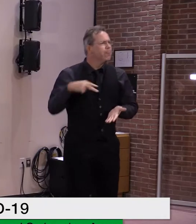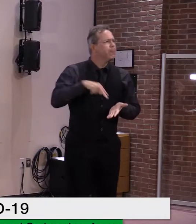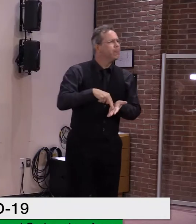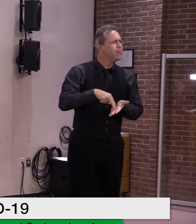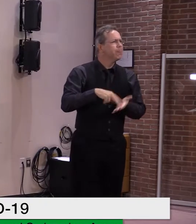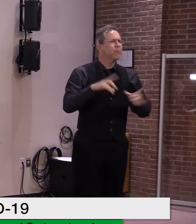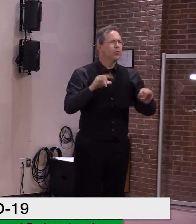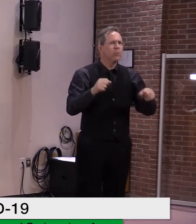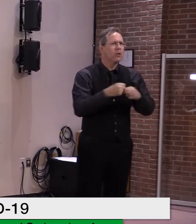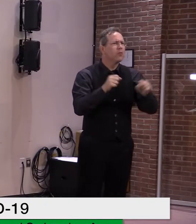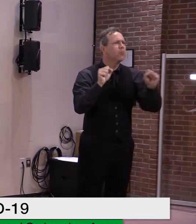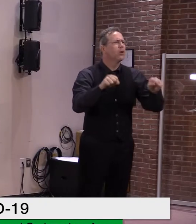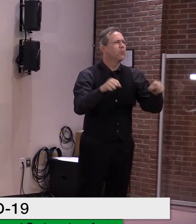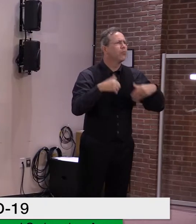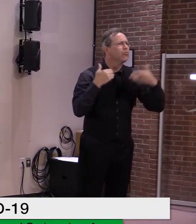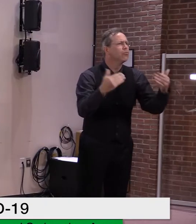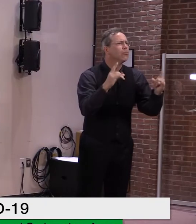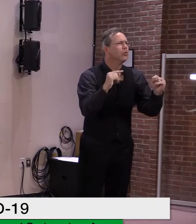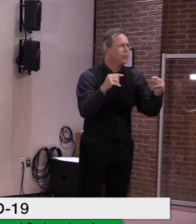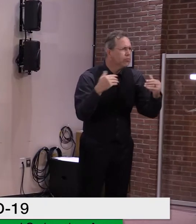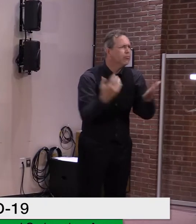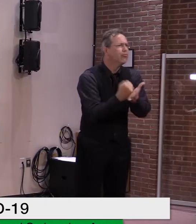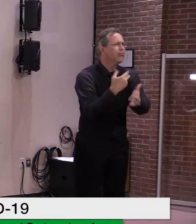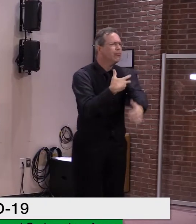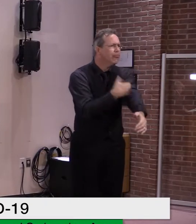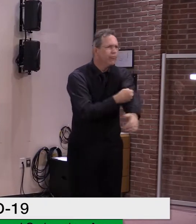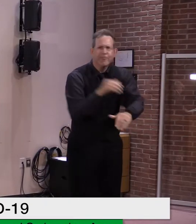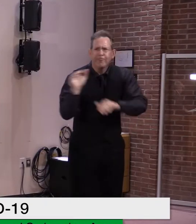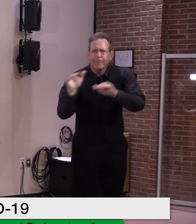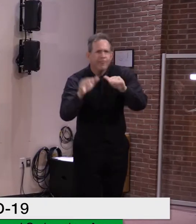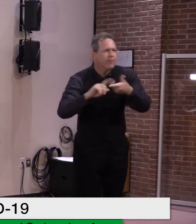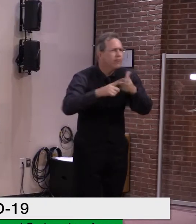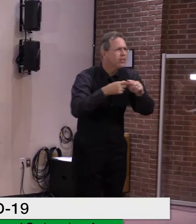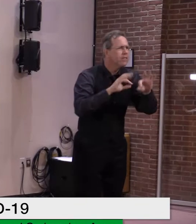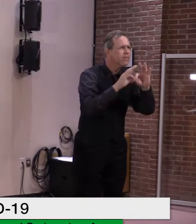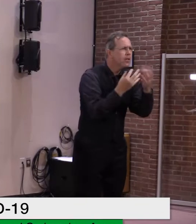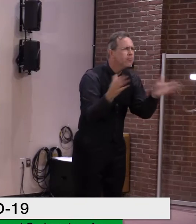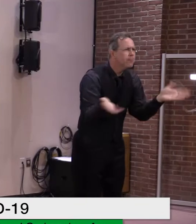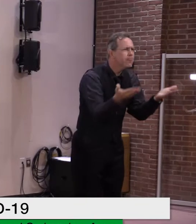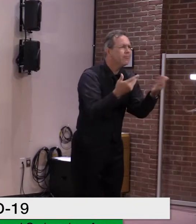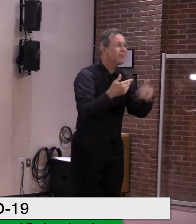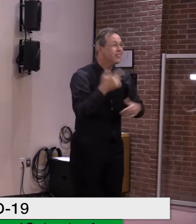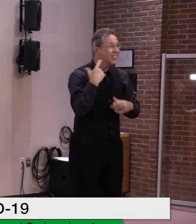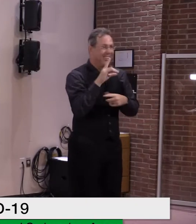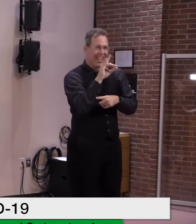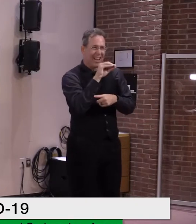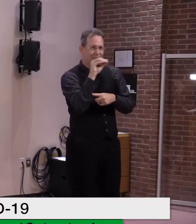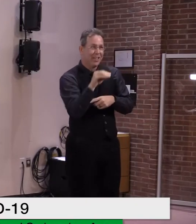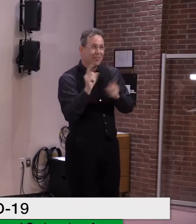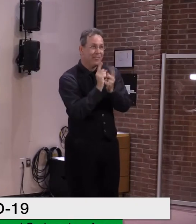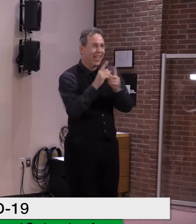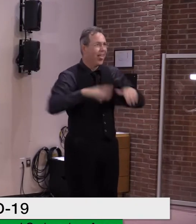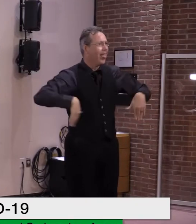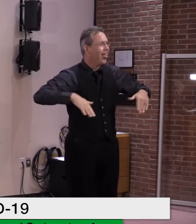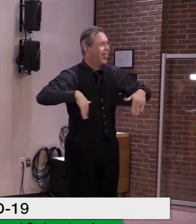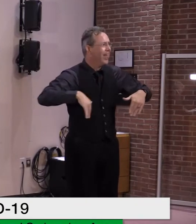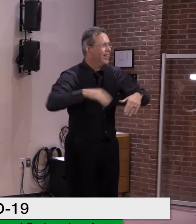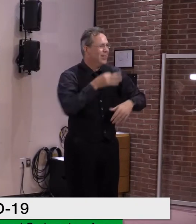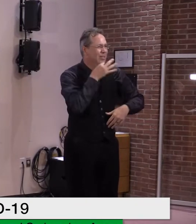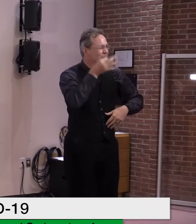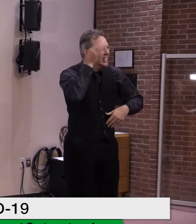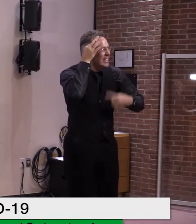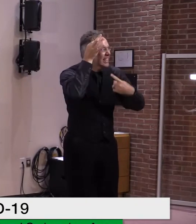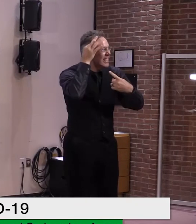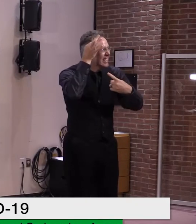possible. However, we still have a bit to go, and I urge everyone to consider getting vaccinated this